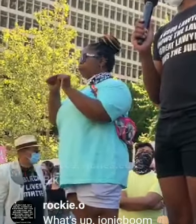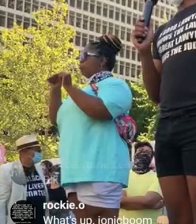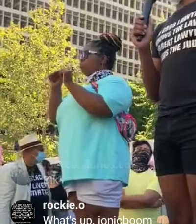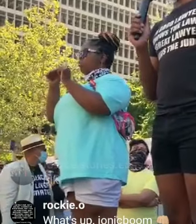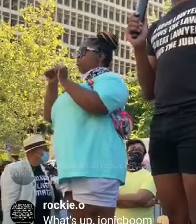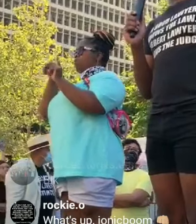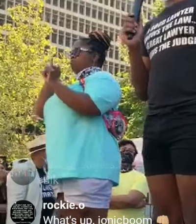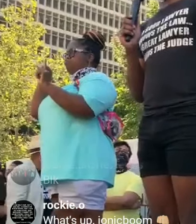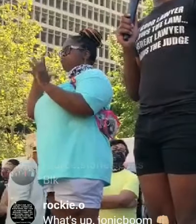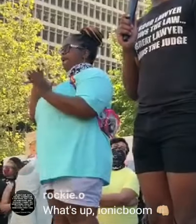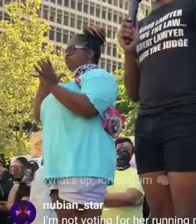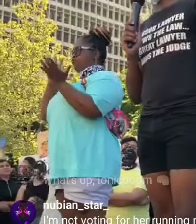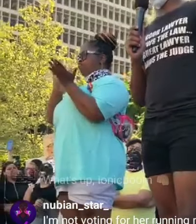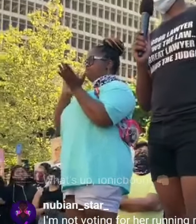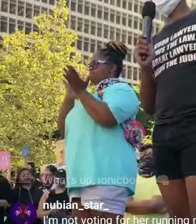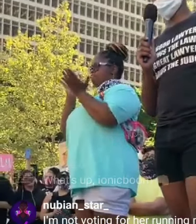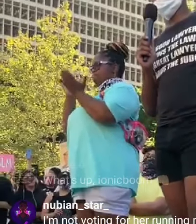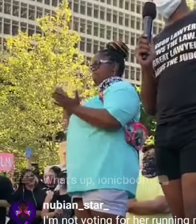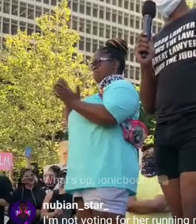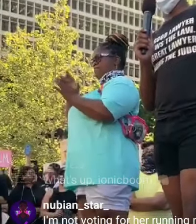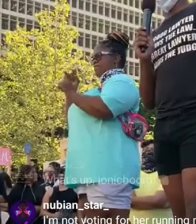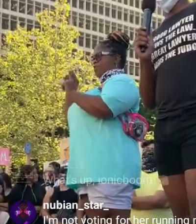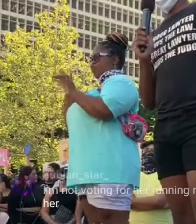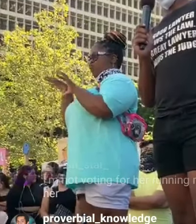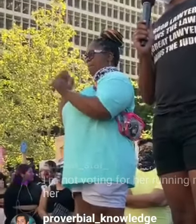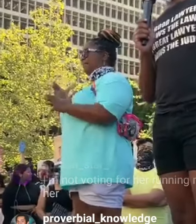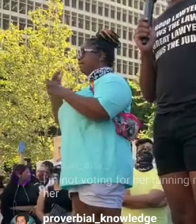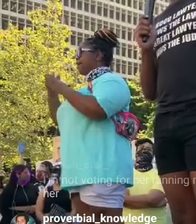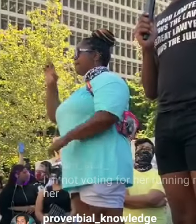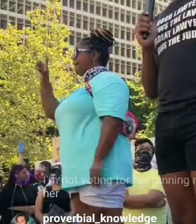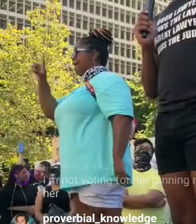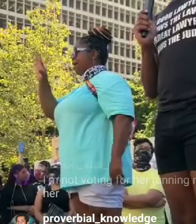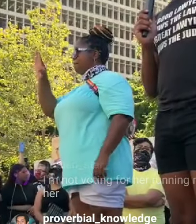Buck, for her campaign.